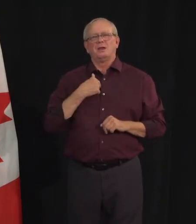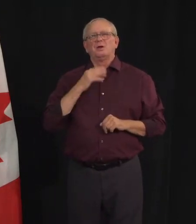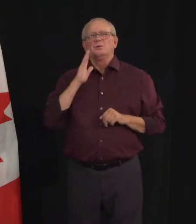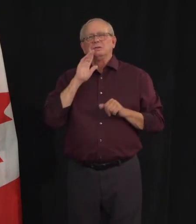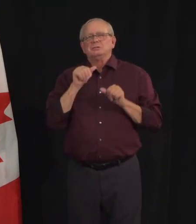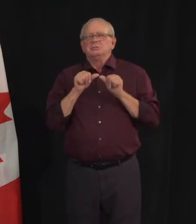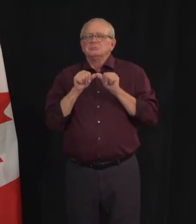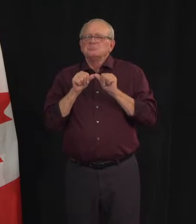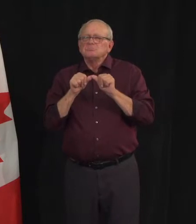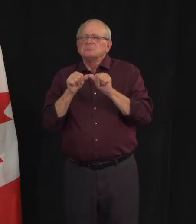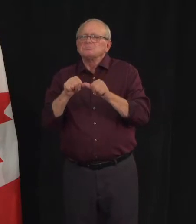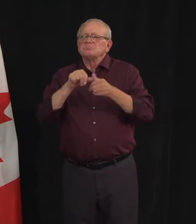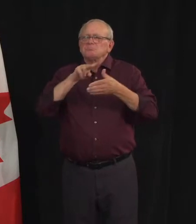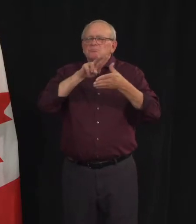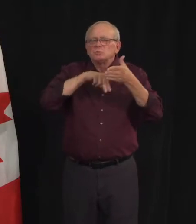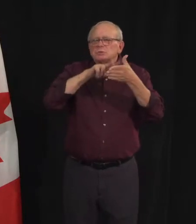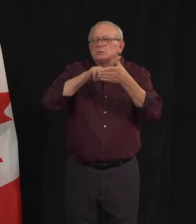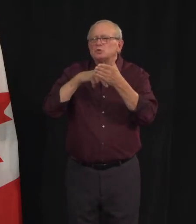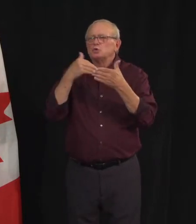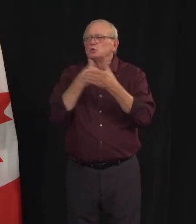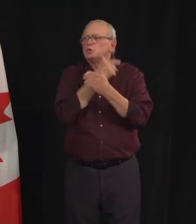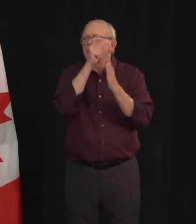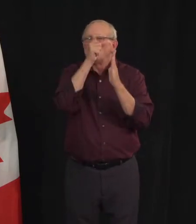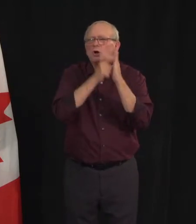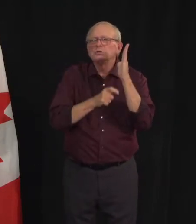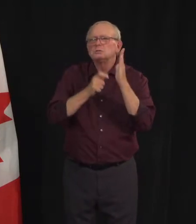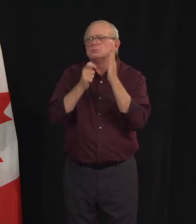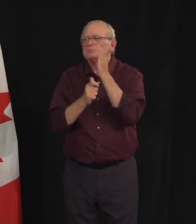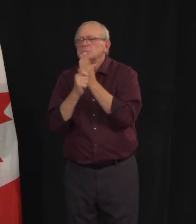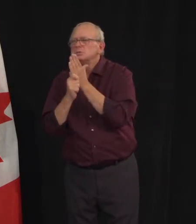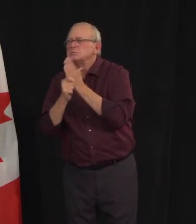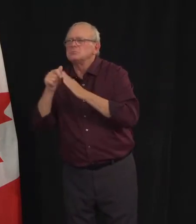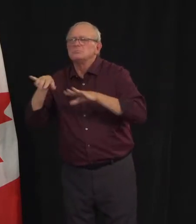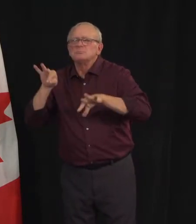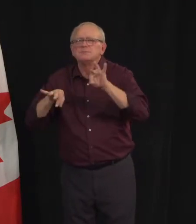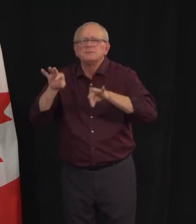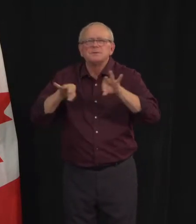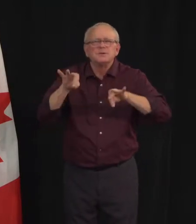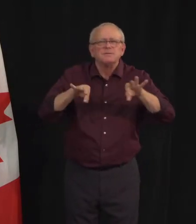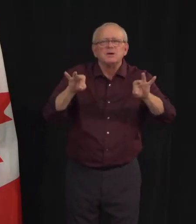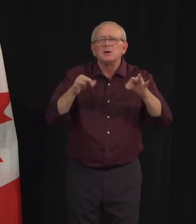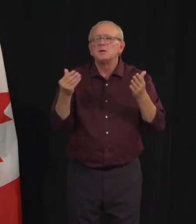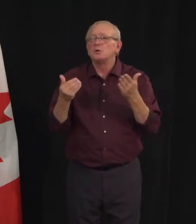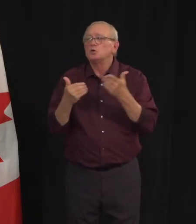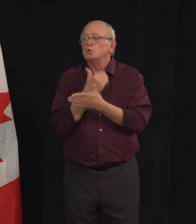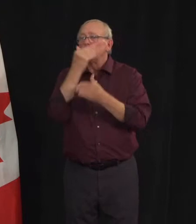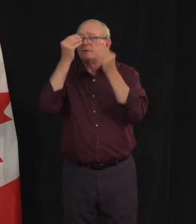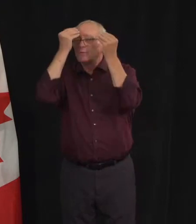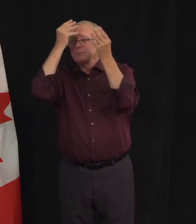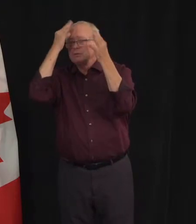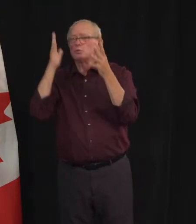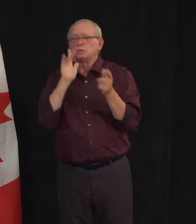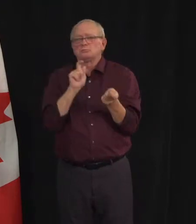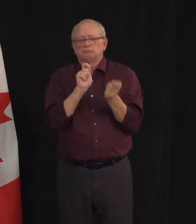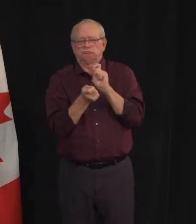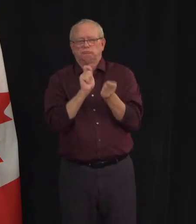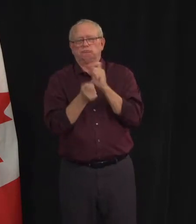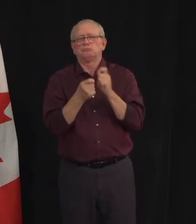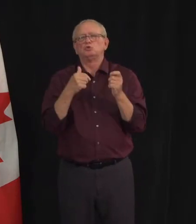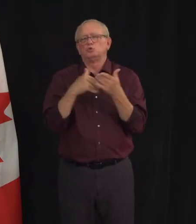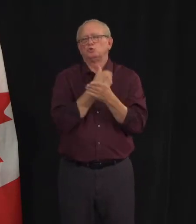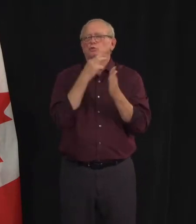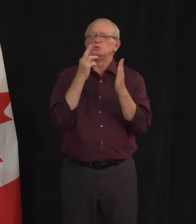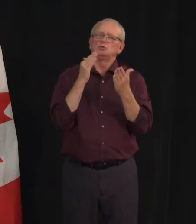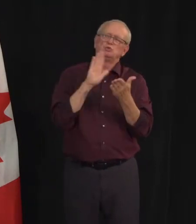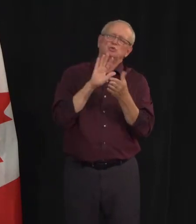new evidence as it emerges and will adapt my advice on the school reentry plan as needed. As a parent